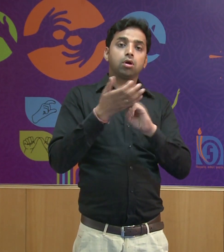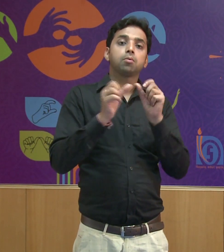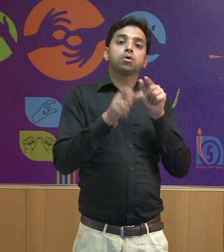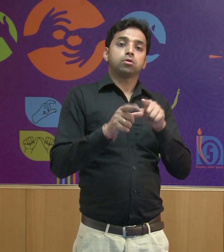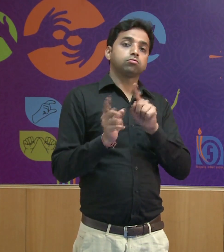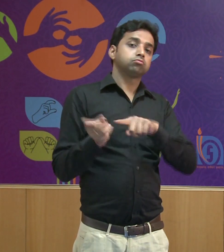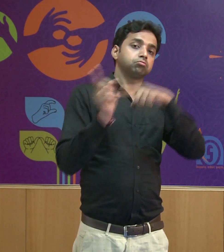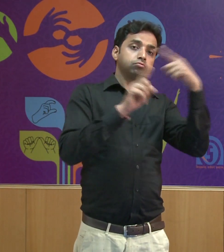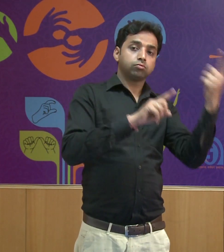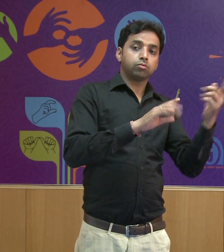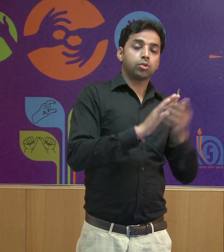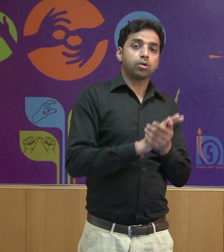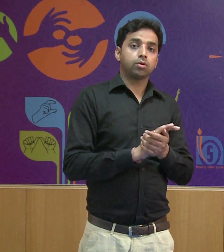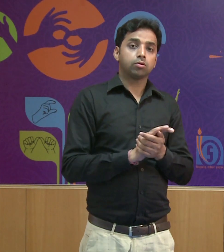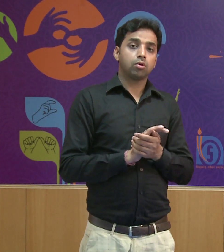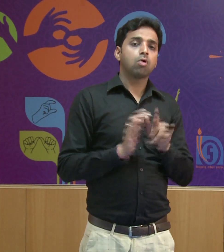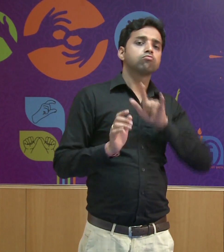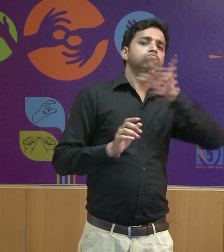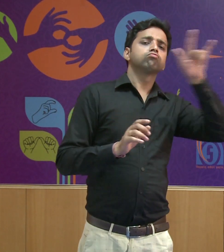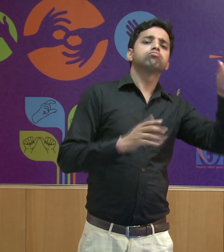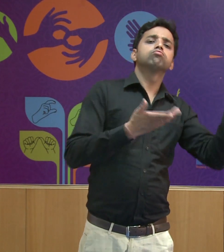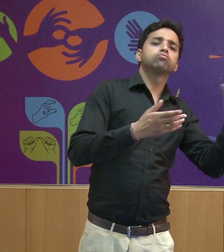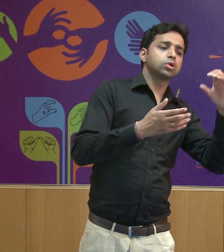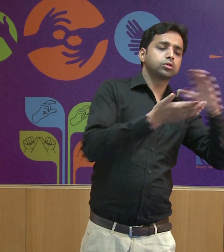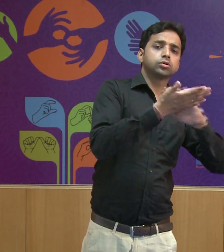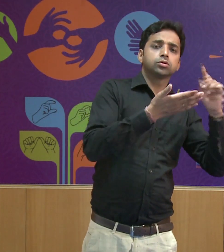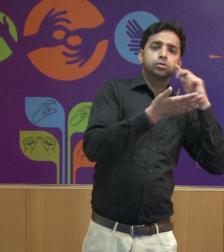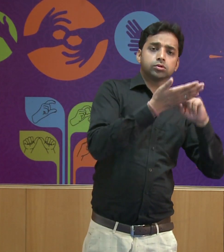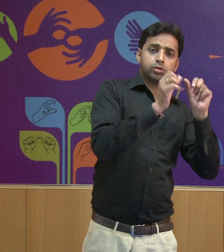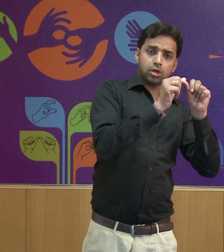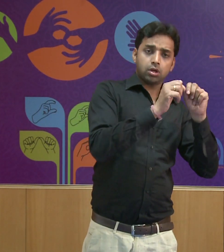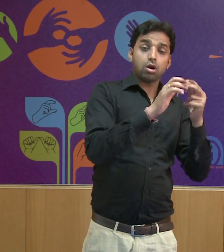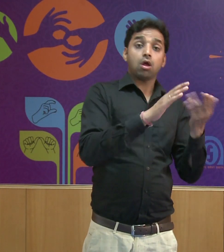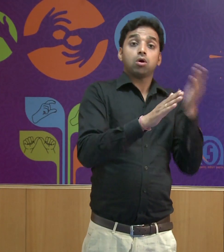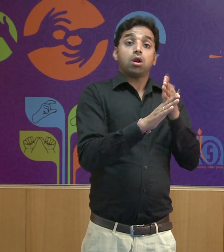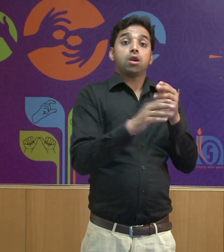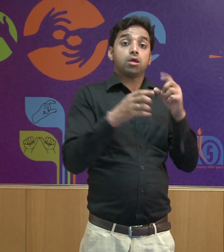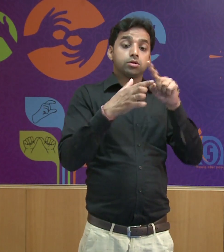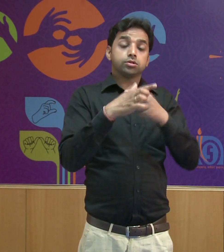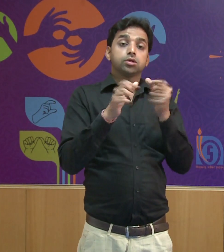Indian teacher Bodhidharma went to China and Japan to teach yoga.